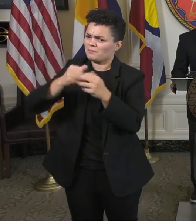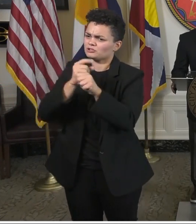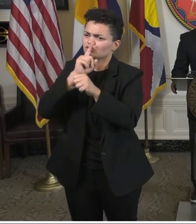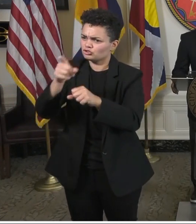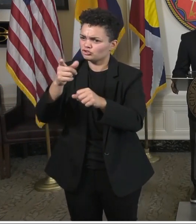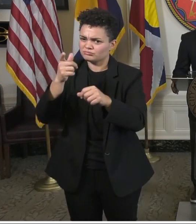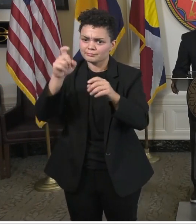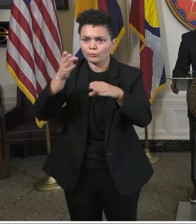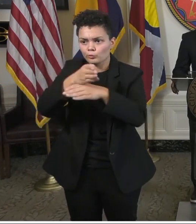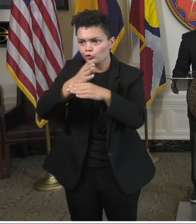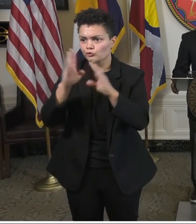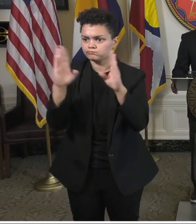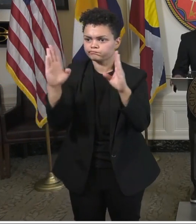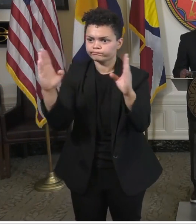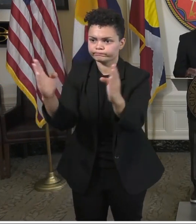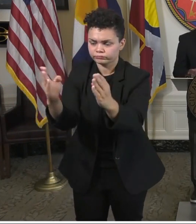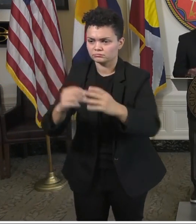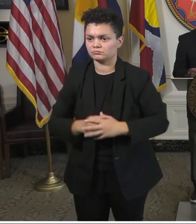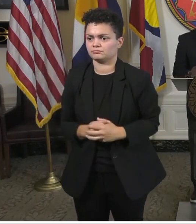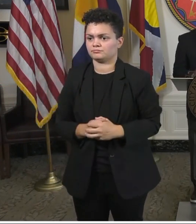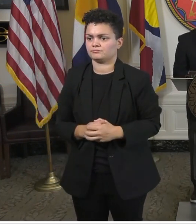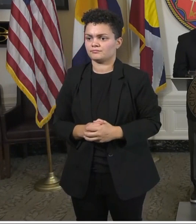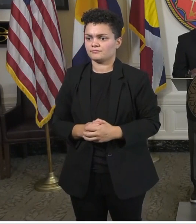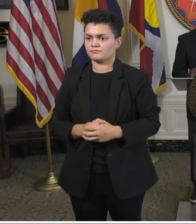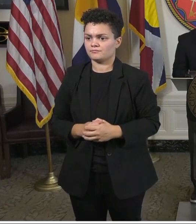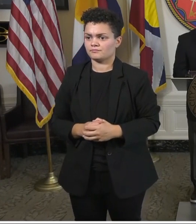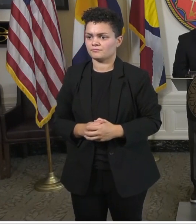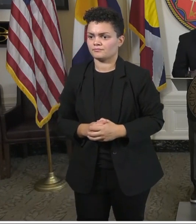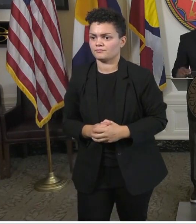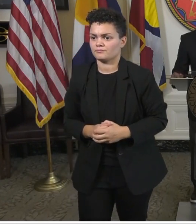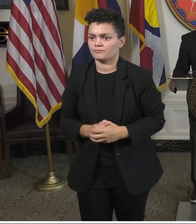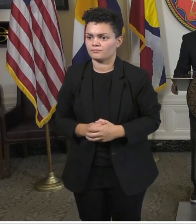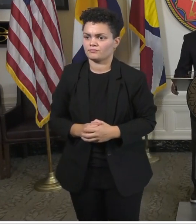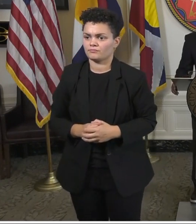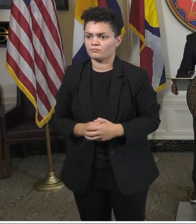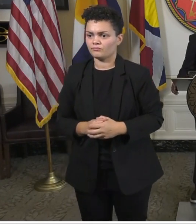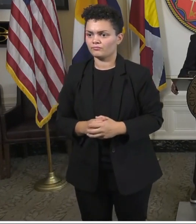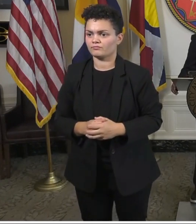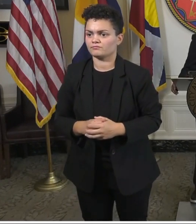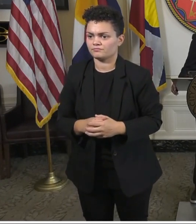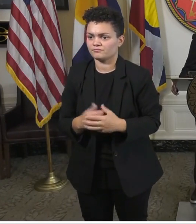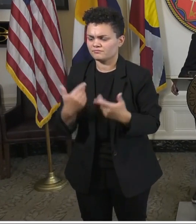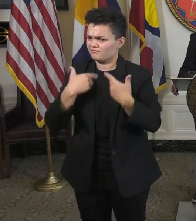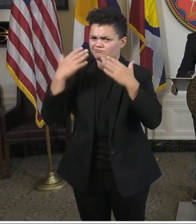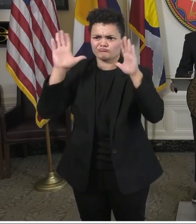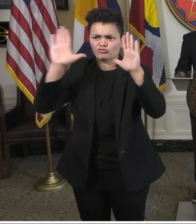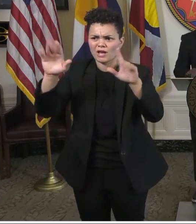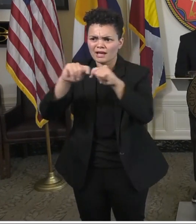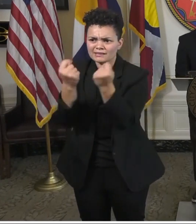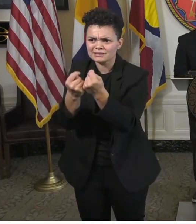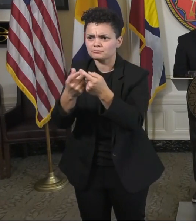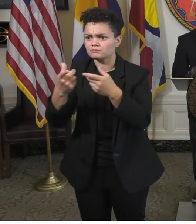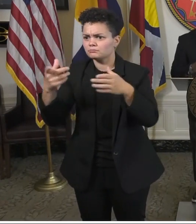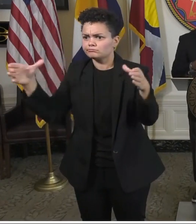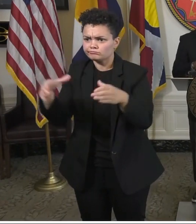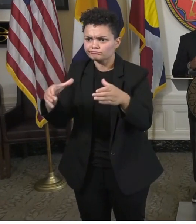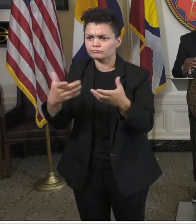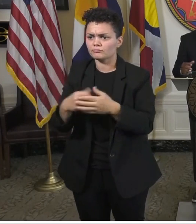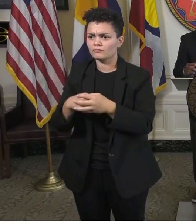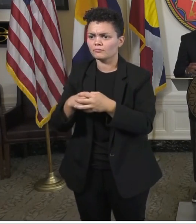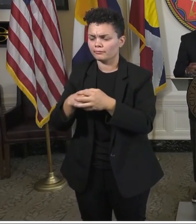that. At the same time, we have a great team over at Department of transportation infrastructure